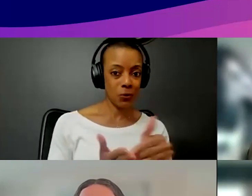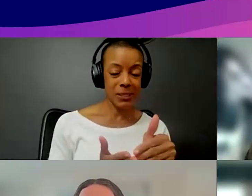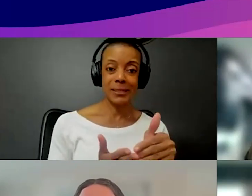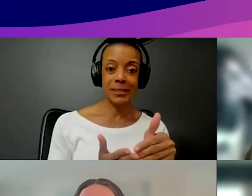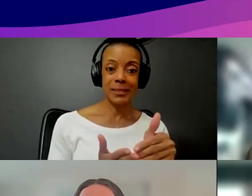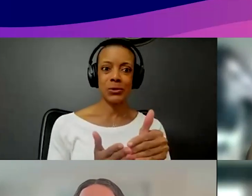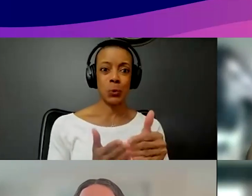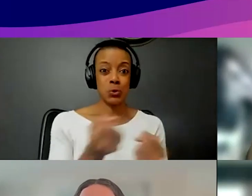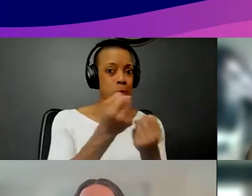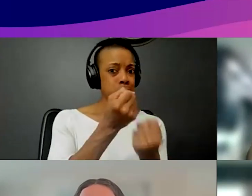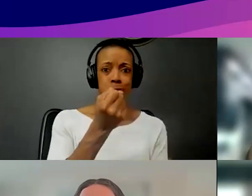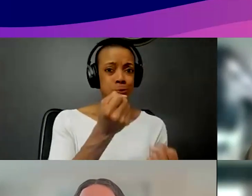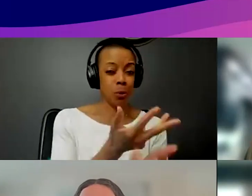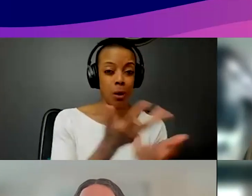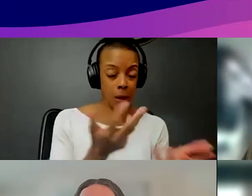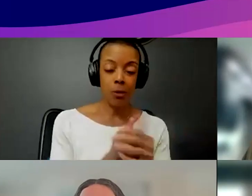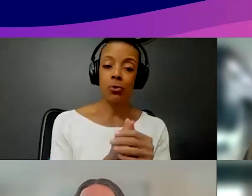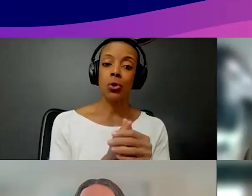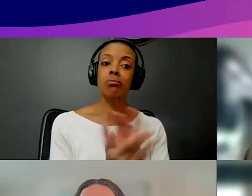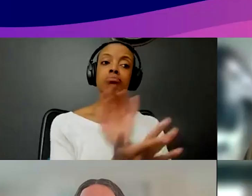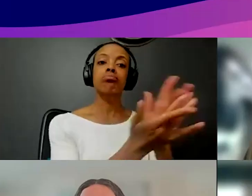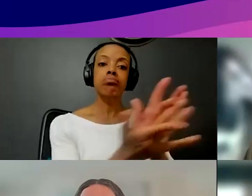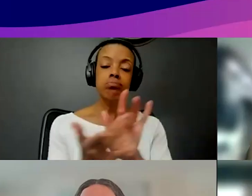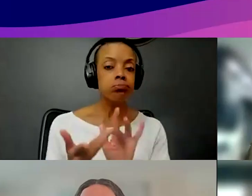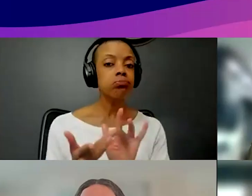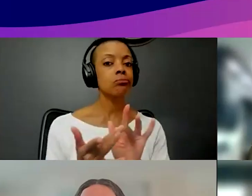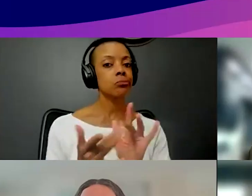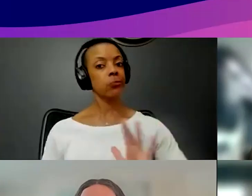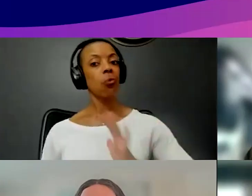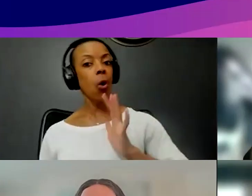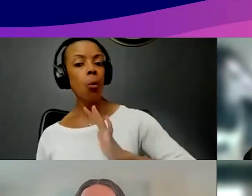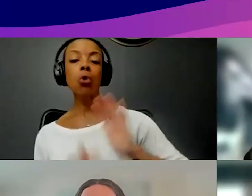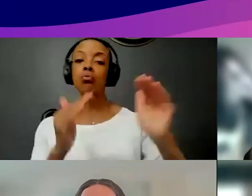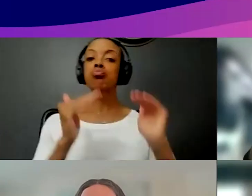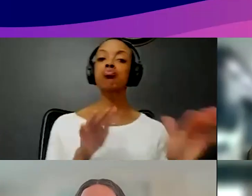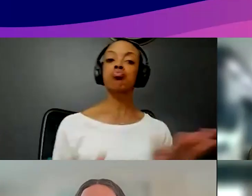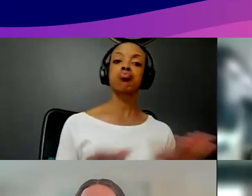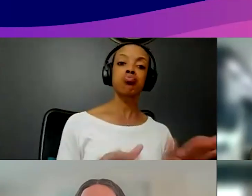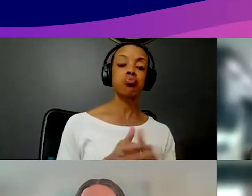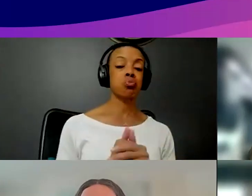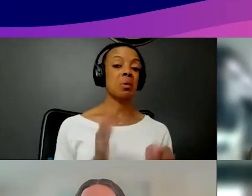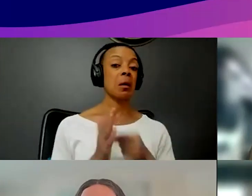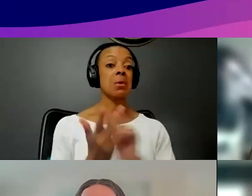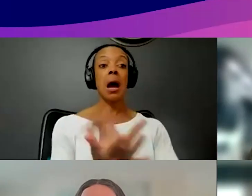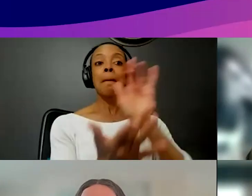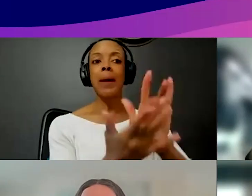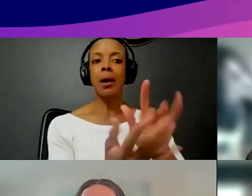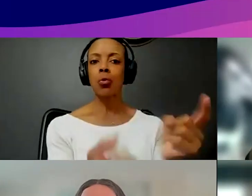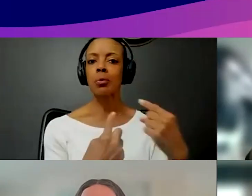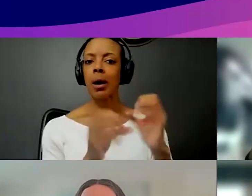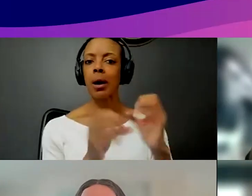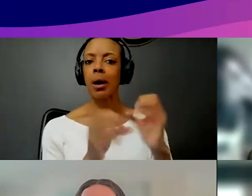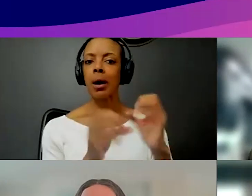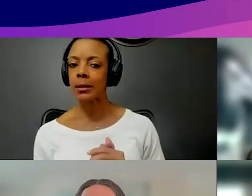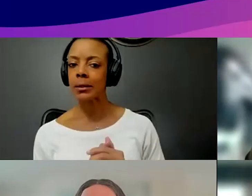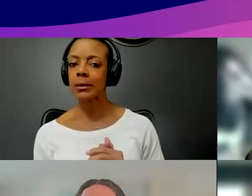support, both formal and informal, um, sometimes there was a lack of response or lack of